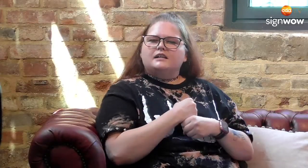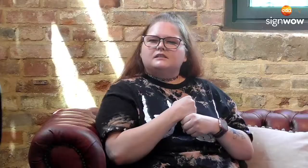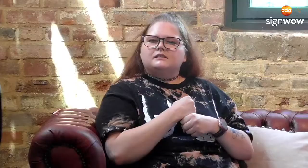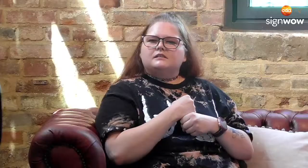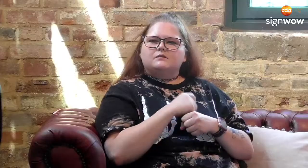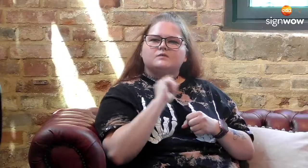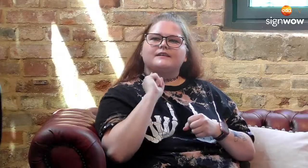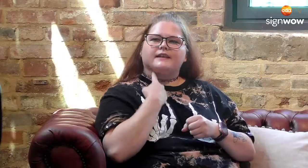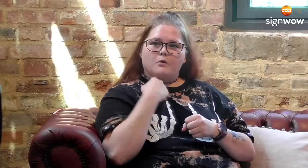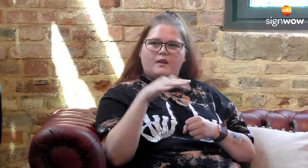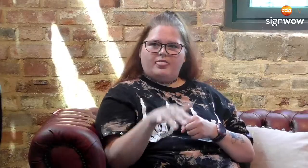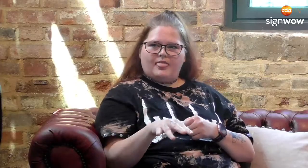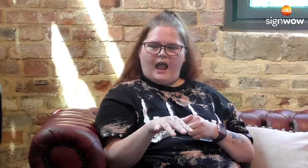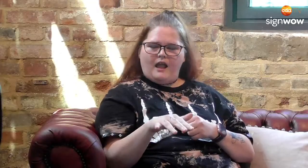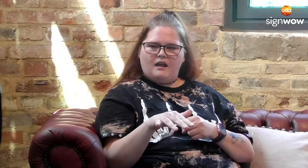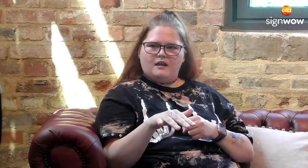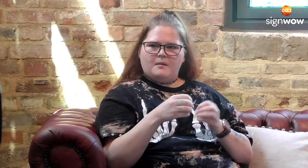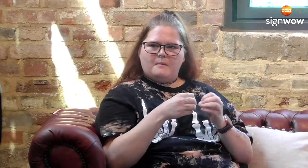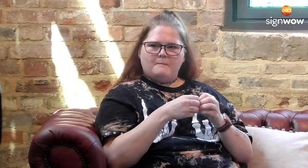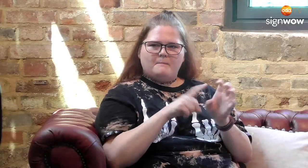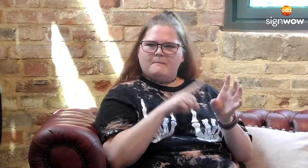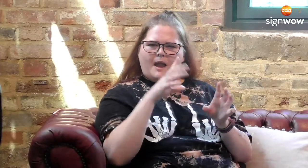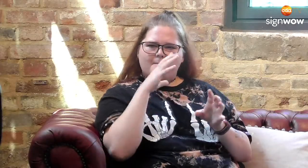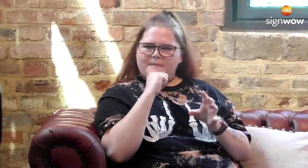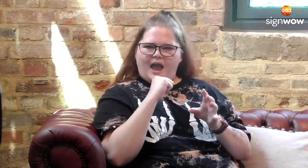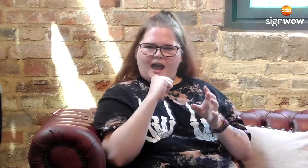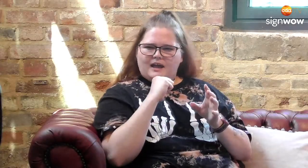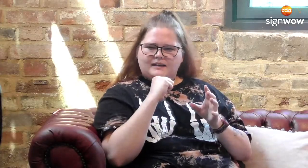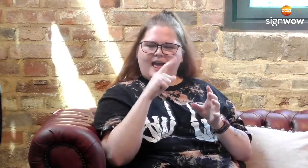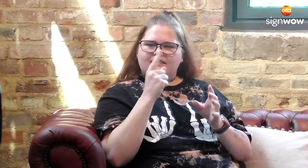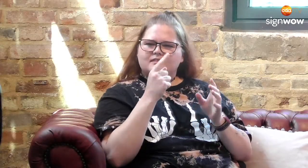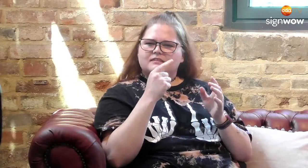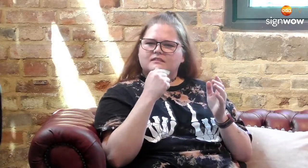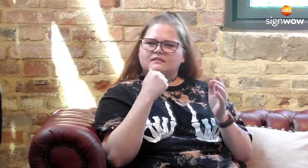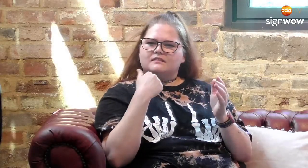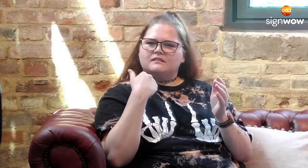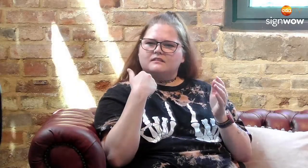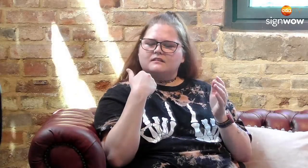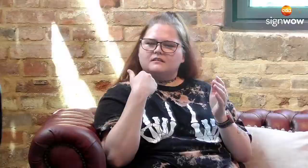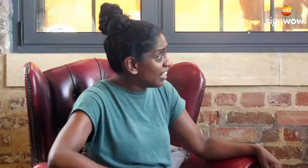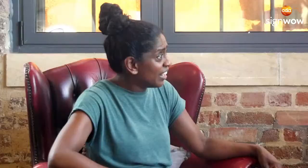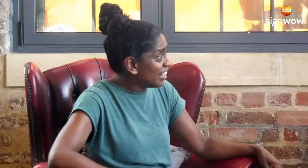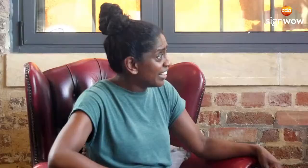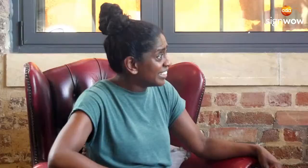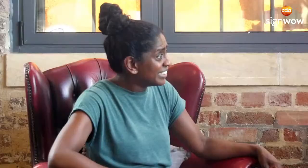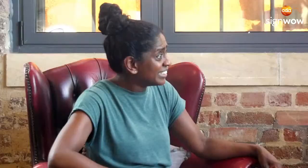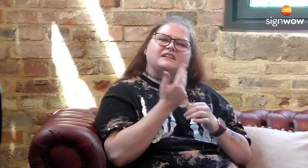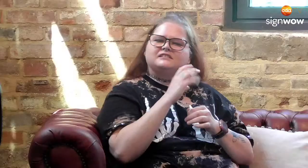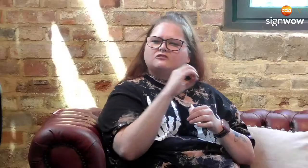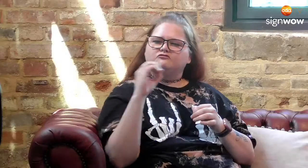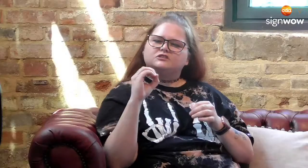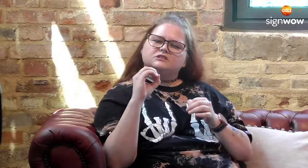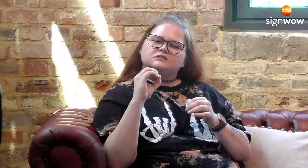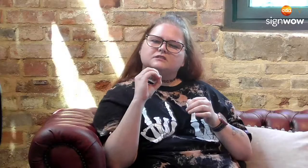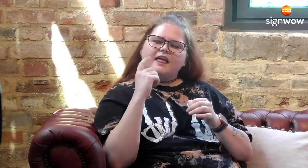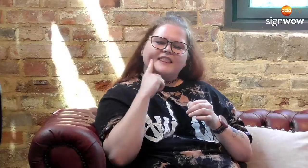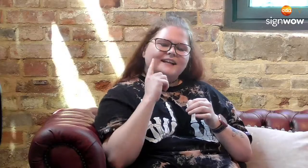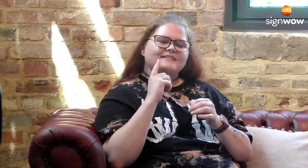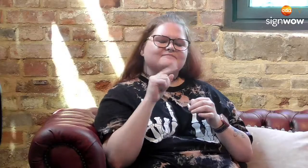it was back to sort of, I think a bride was killed there by a man or something. Back in the